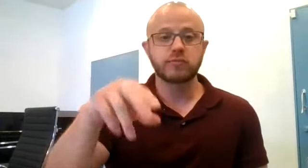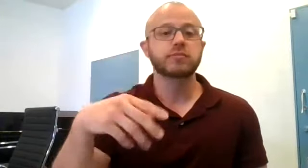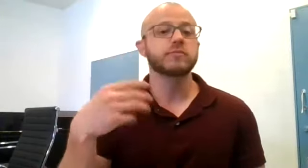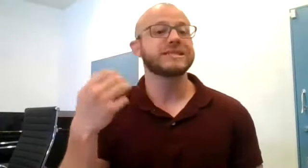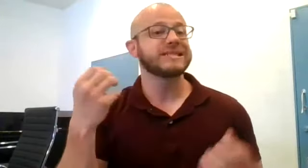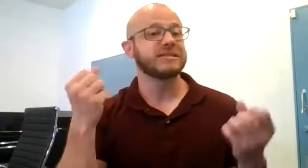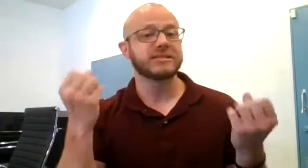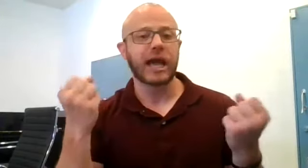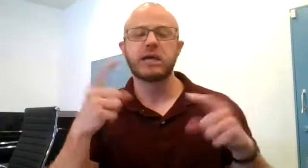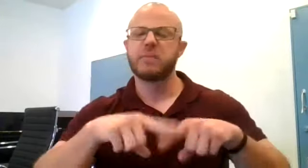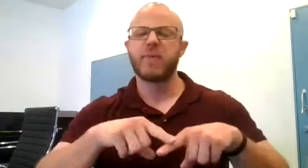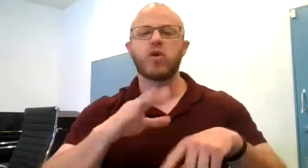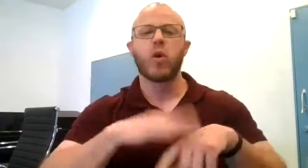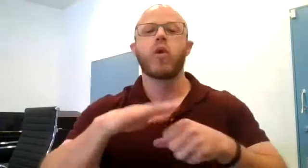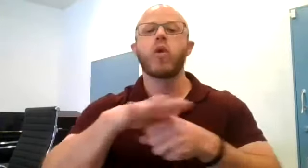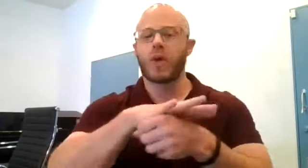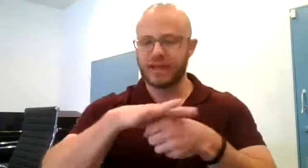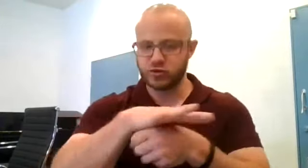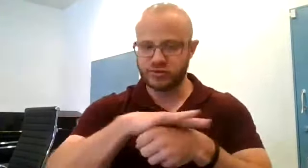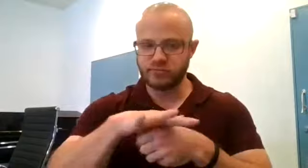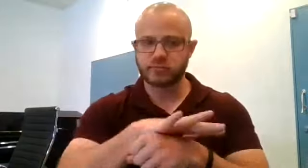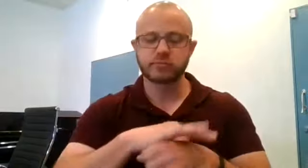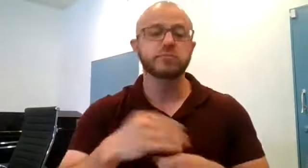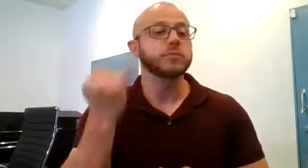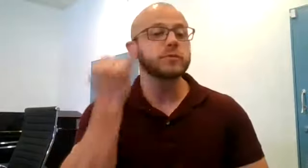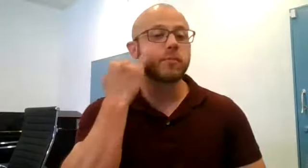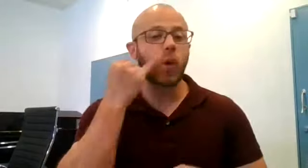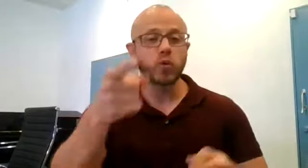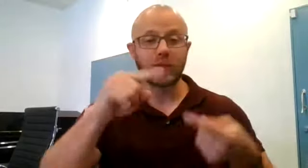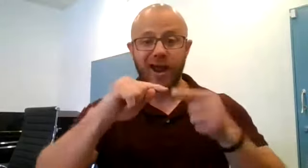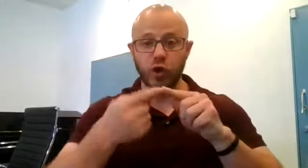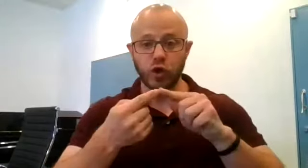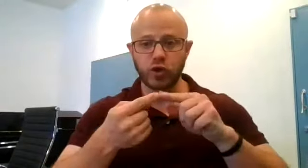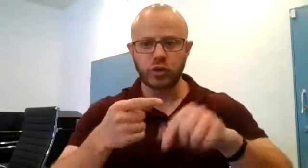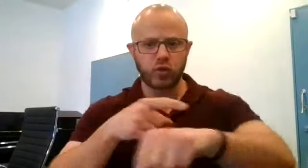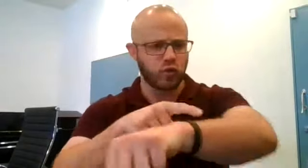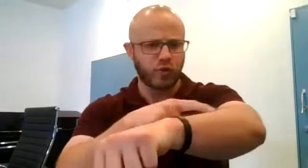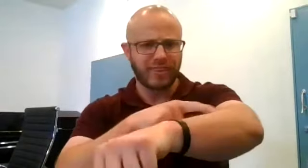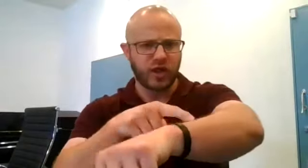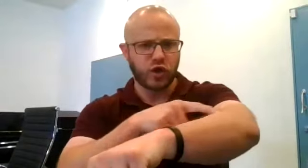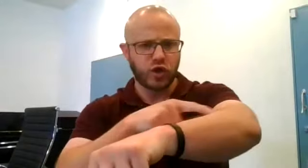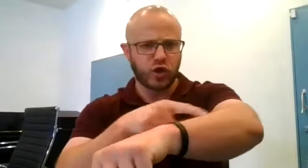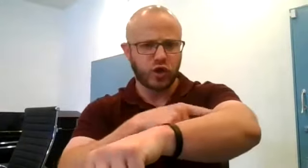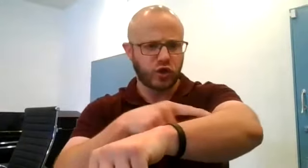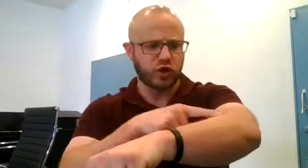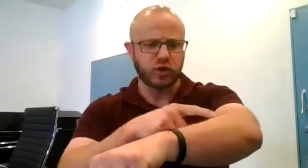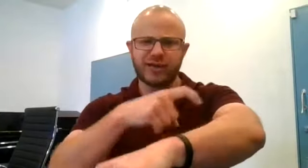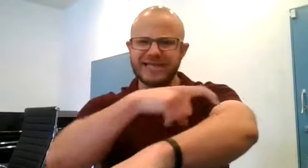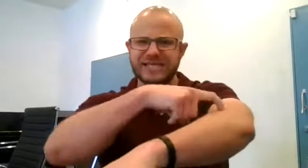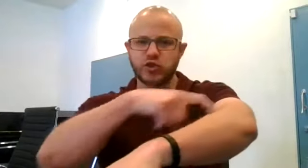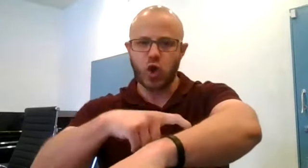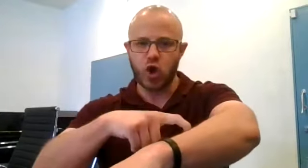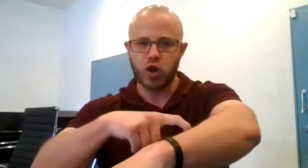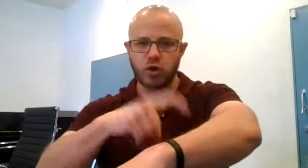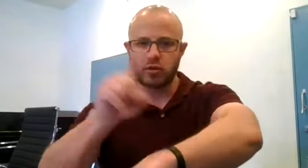Scar. It depends on the location. So let's say you got hurt on your arm, on your forearm, you